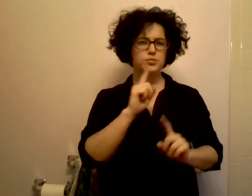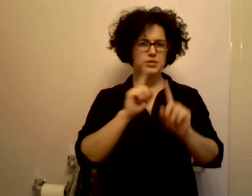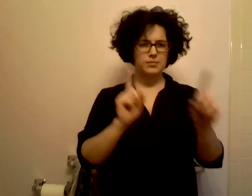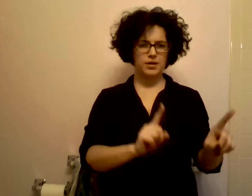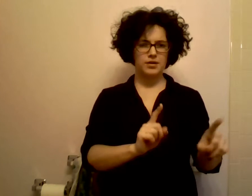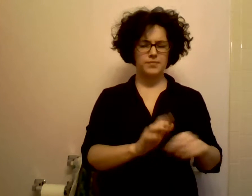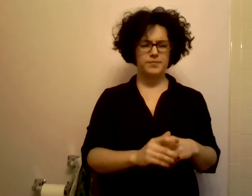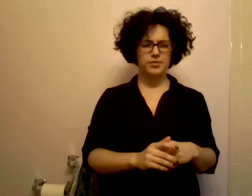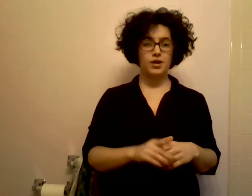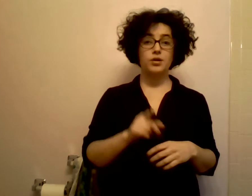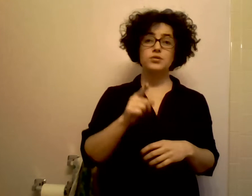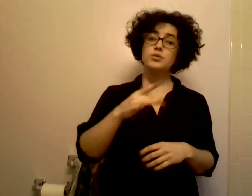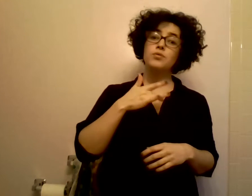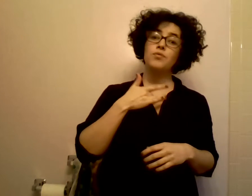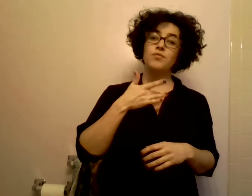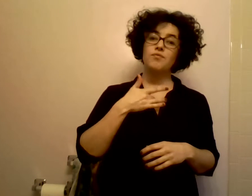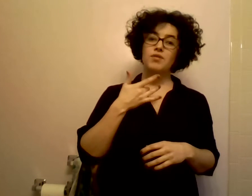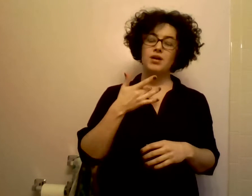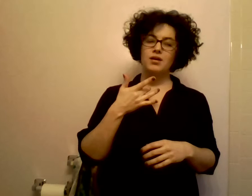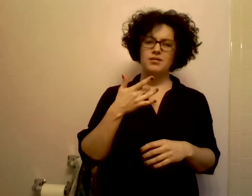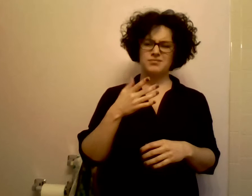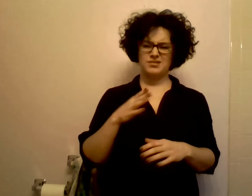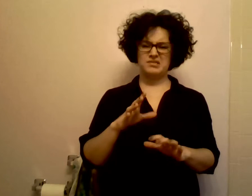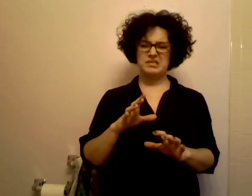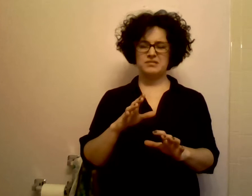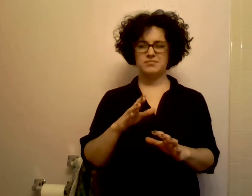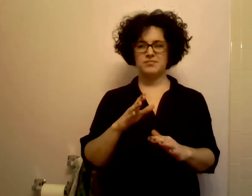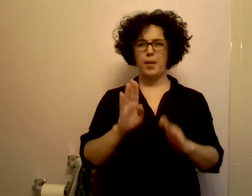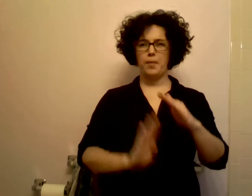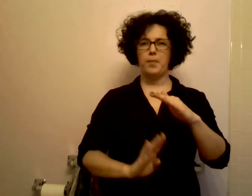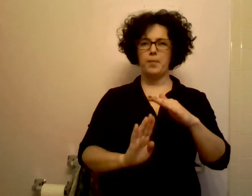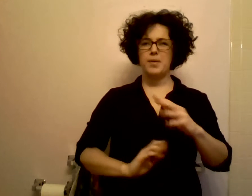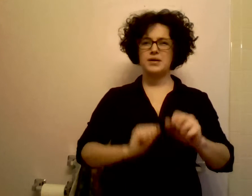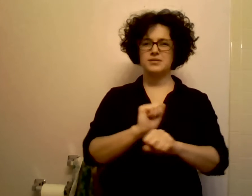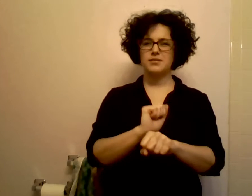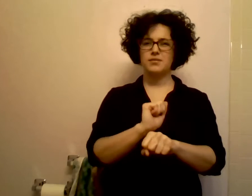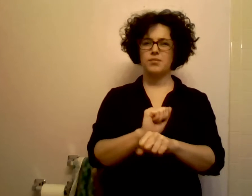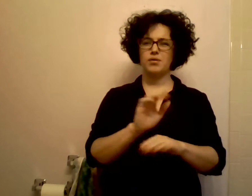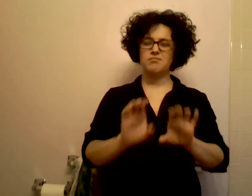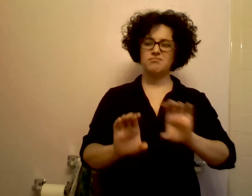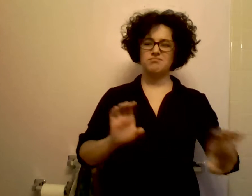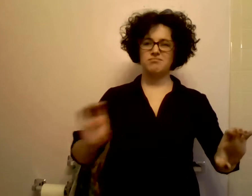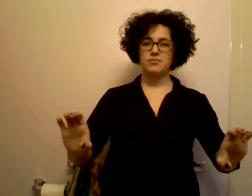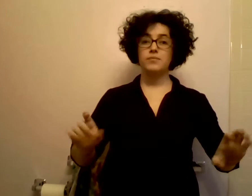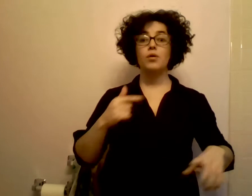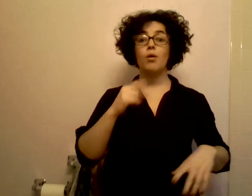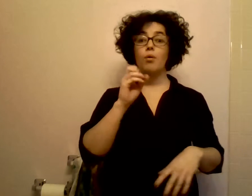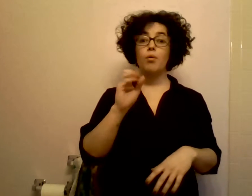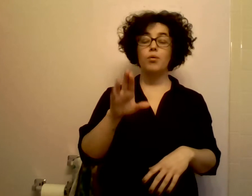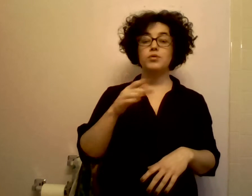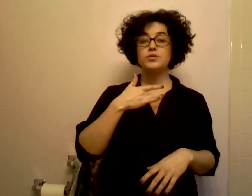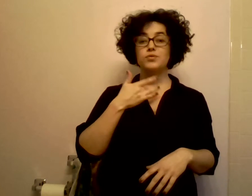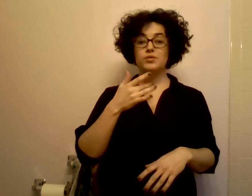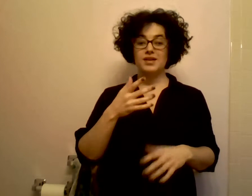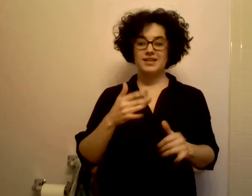you feel as though you simply lay bricks, or do you retain the original joy and enthusiasm of your life